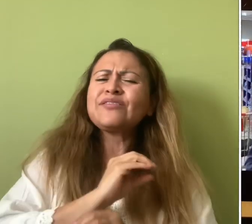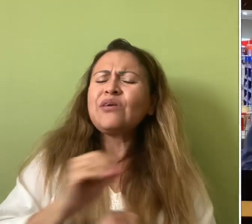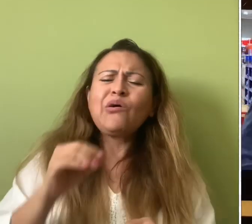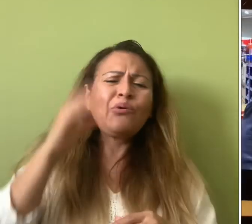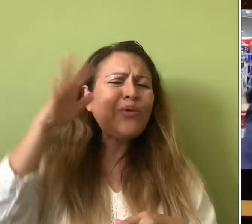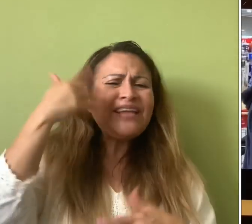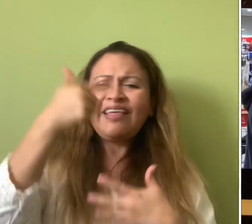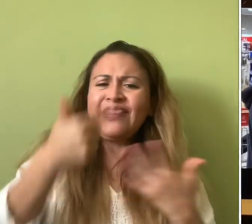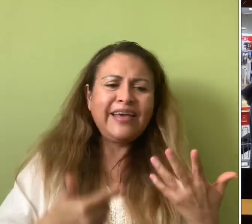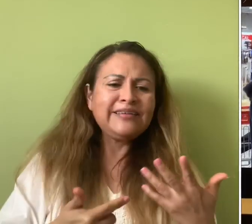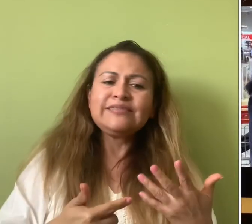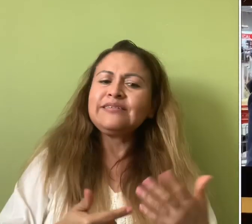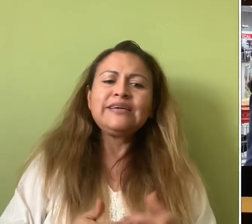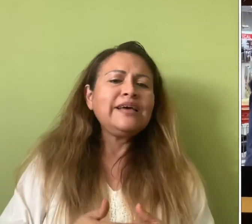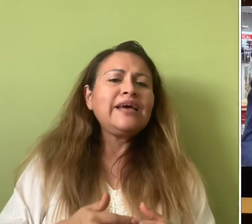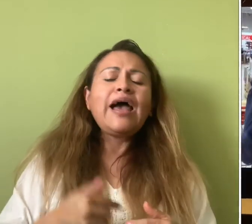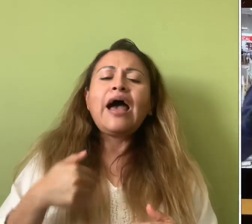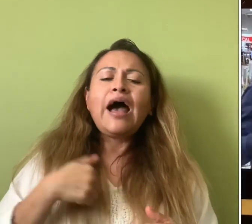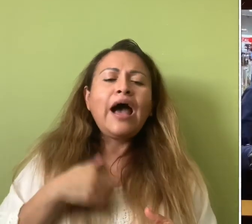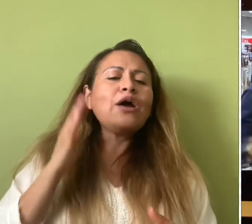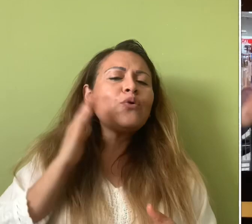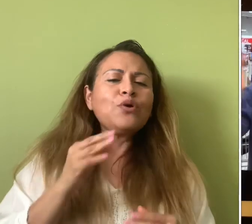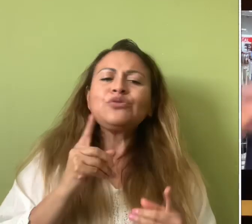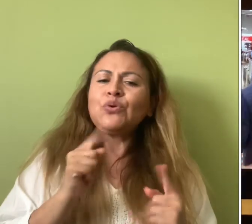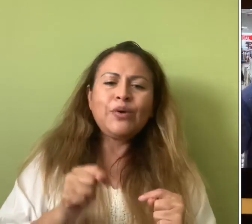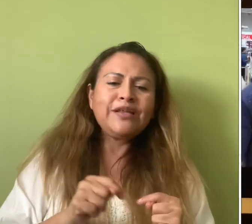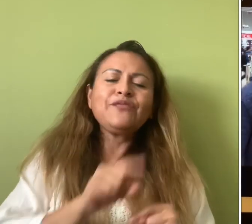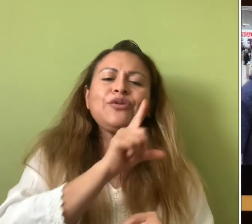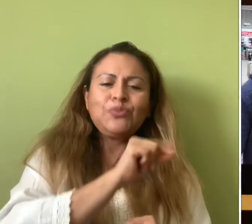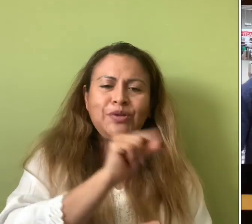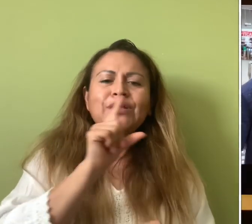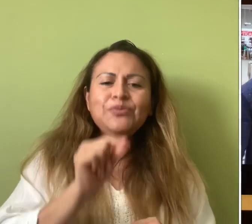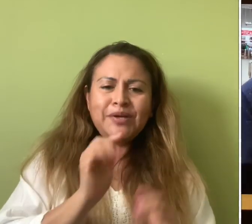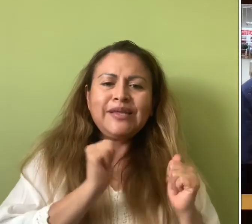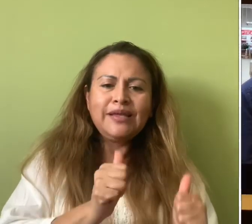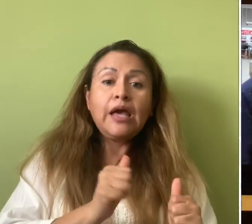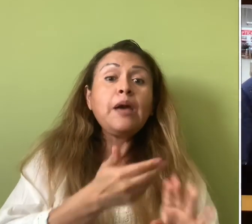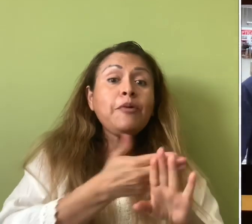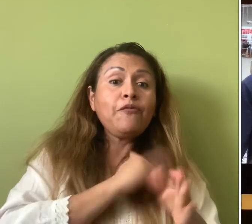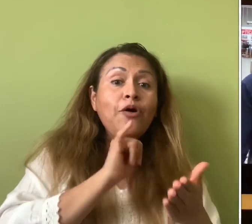be a runaway hit for Play City in 2020. But in the meantime, before that product